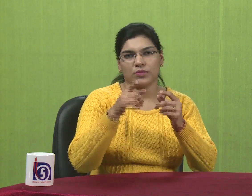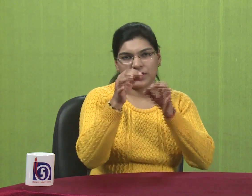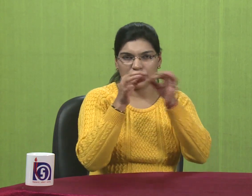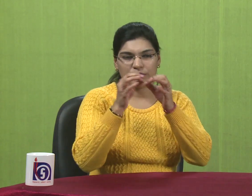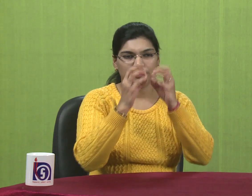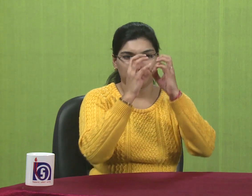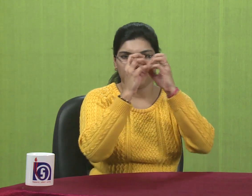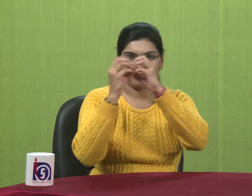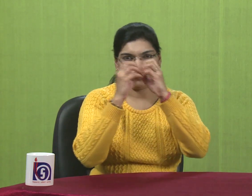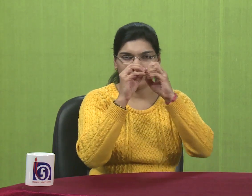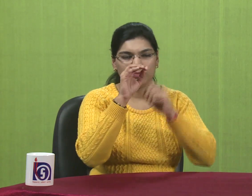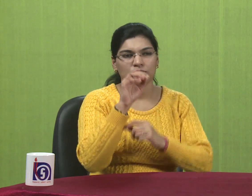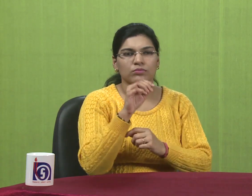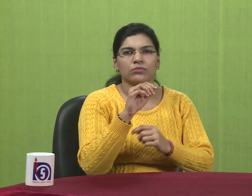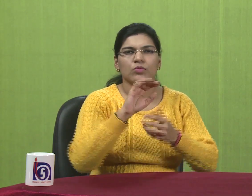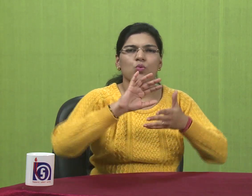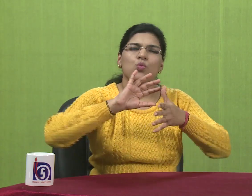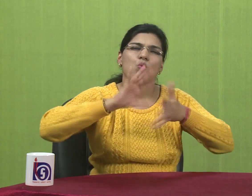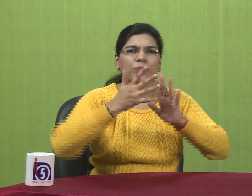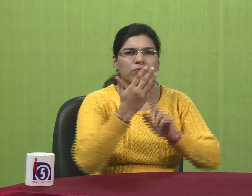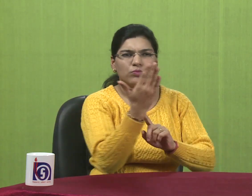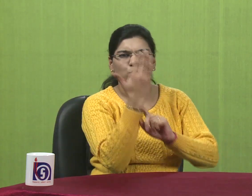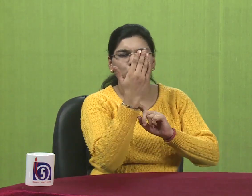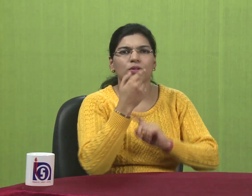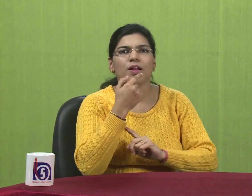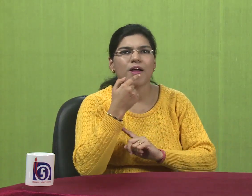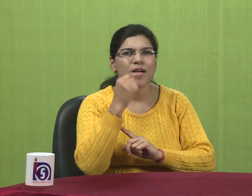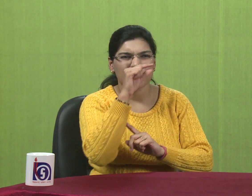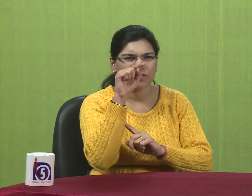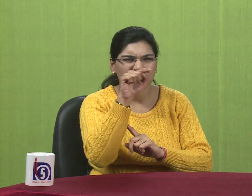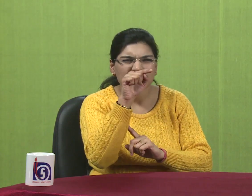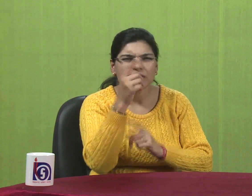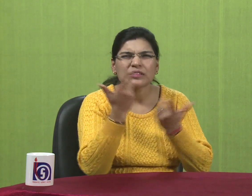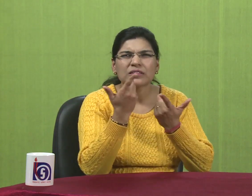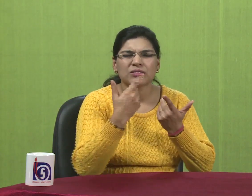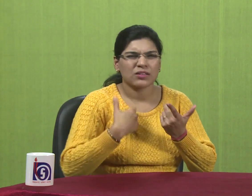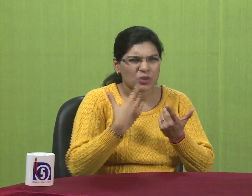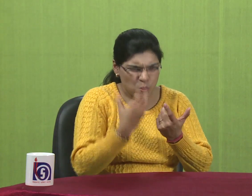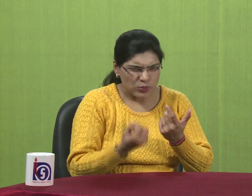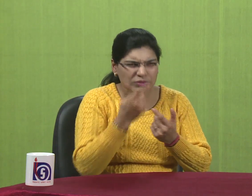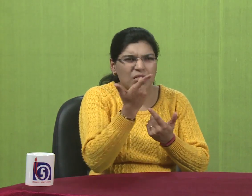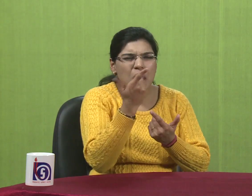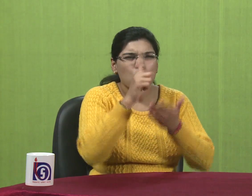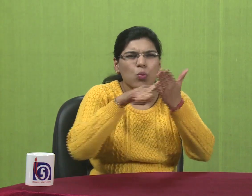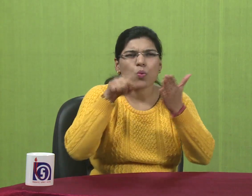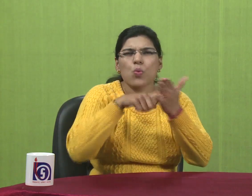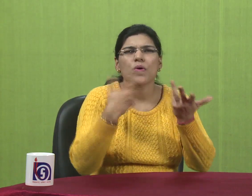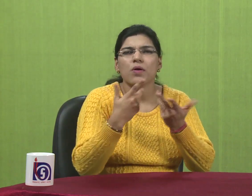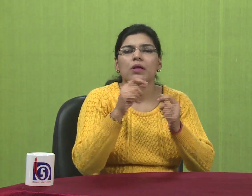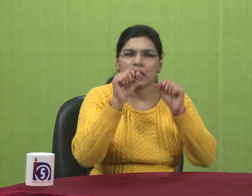Moving forward, when you do a mistake in your spelling and you want to see what is